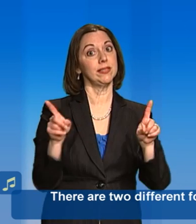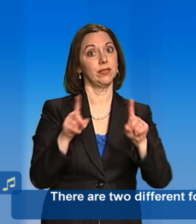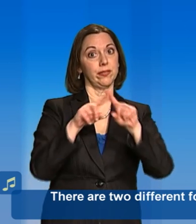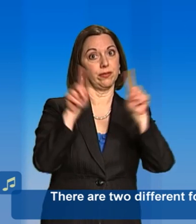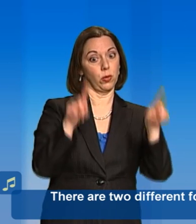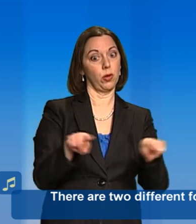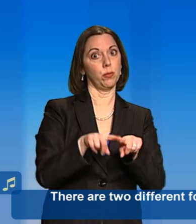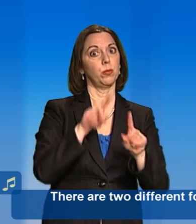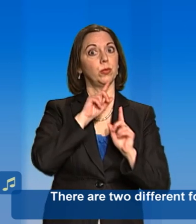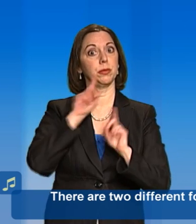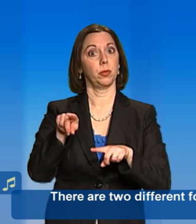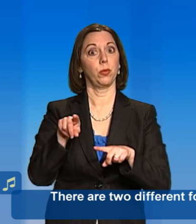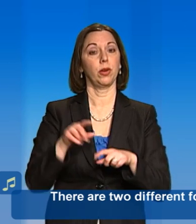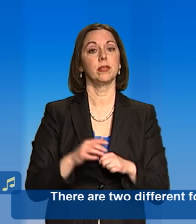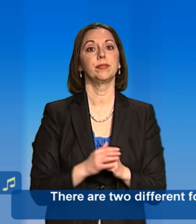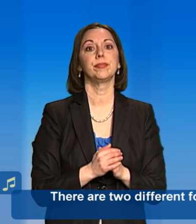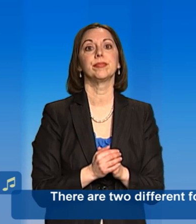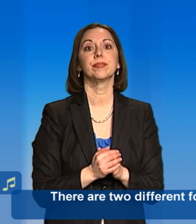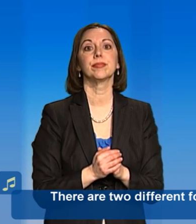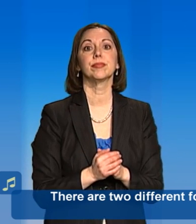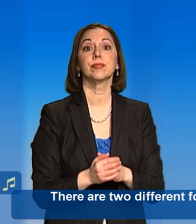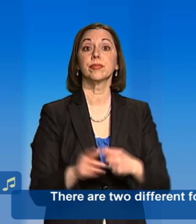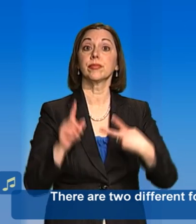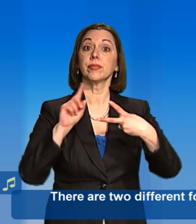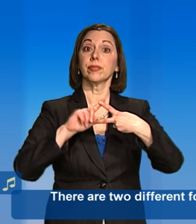There are two different forms for reporting.